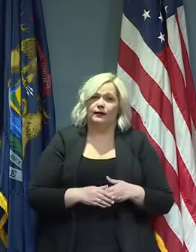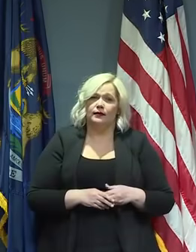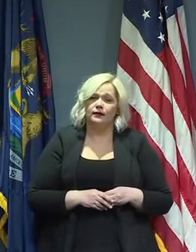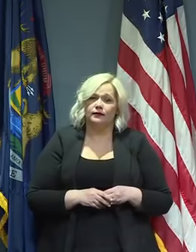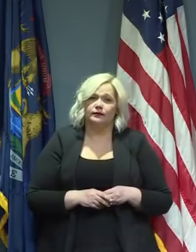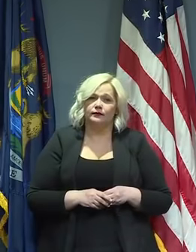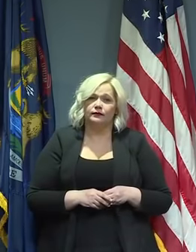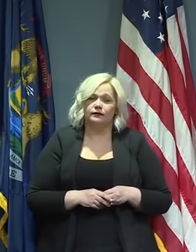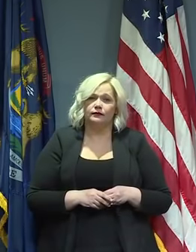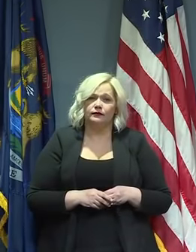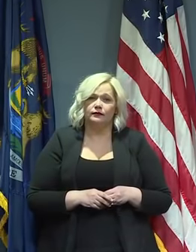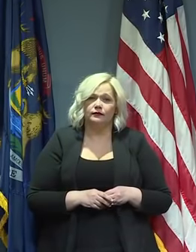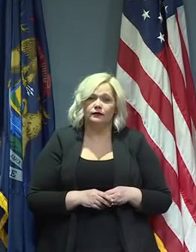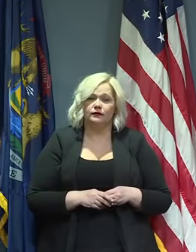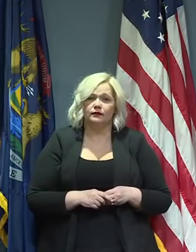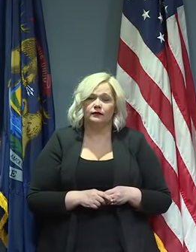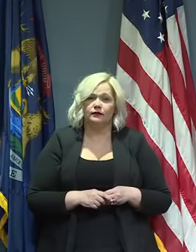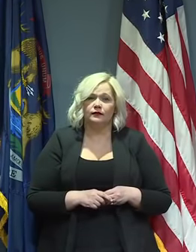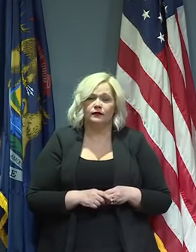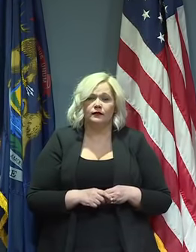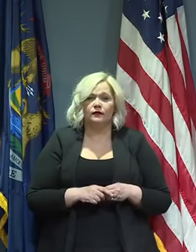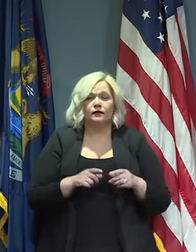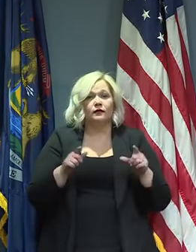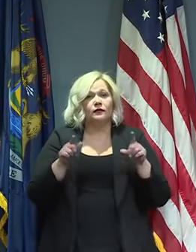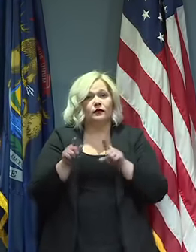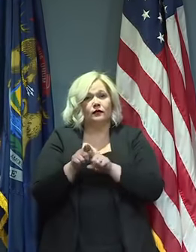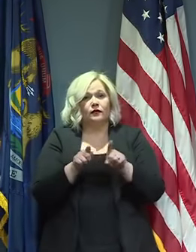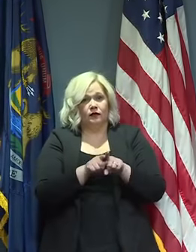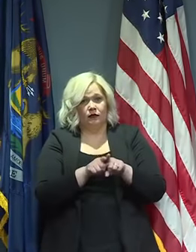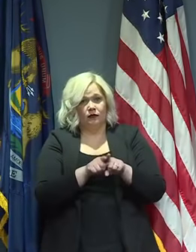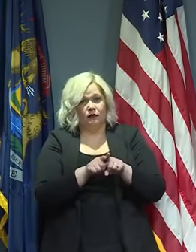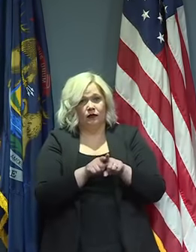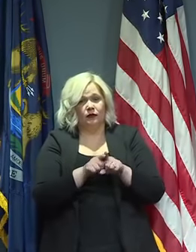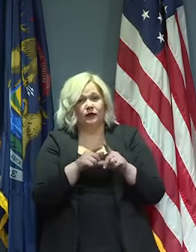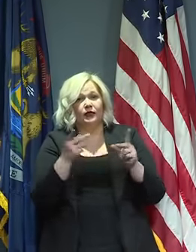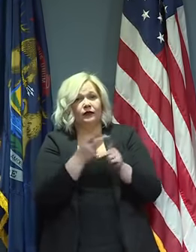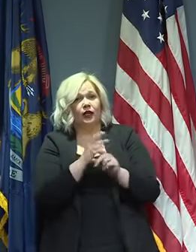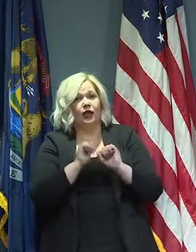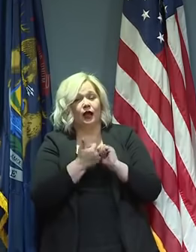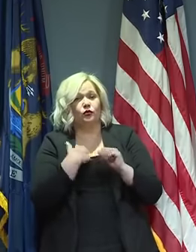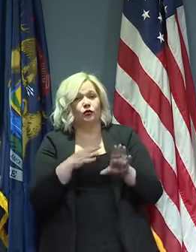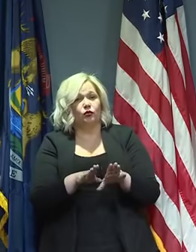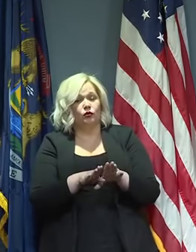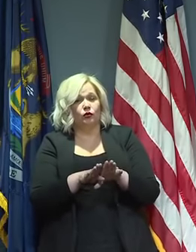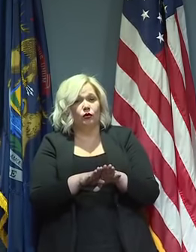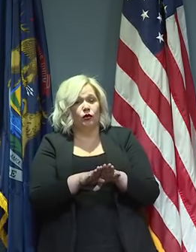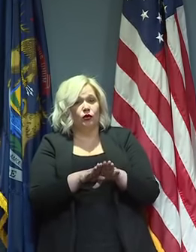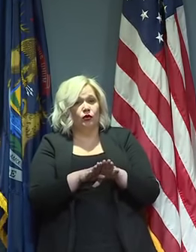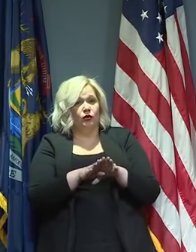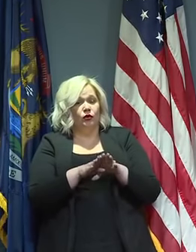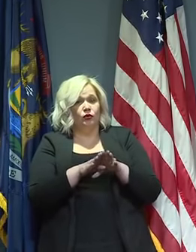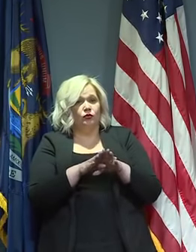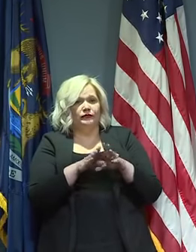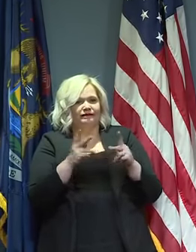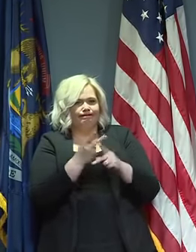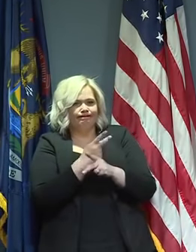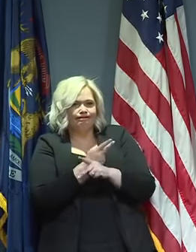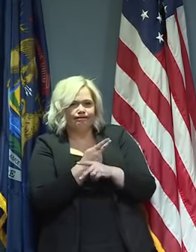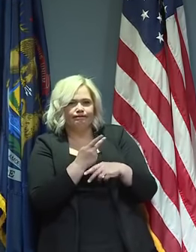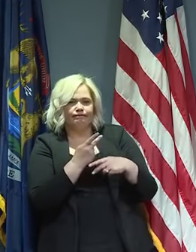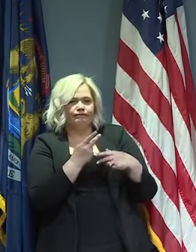Now, another way to learn about how to safely operate through this crisis, as I mentioned earlier, is to study plants,